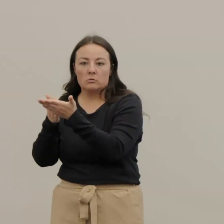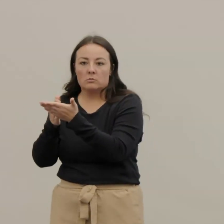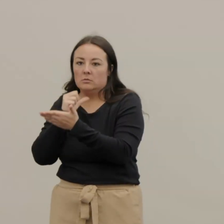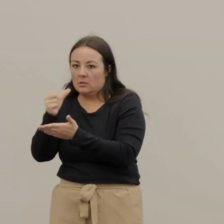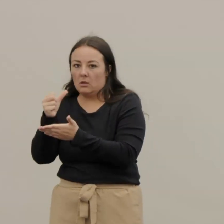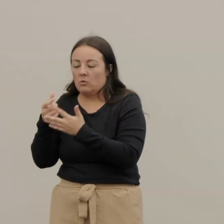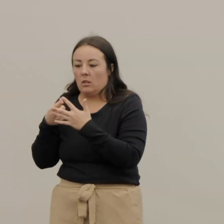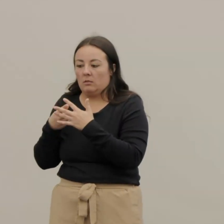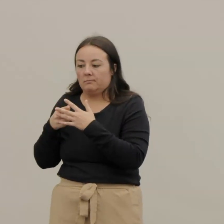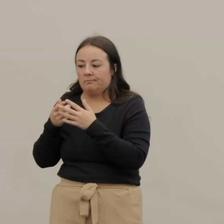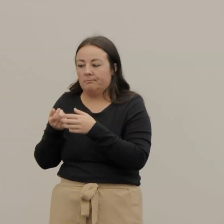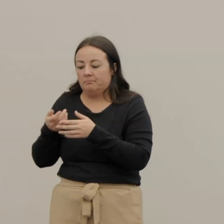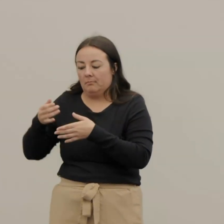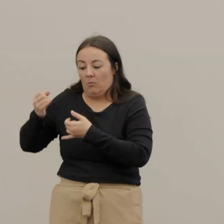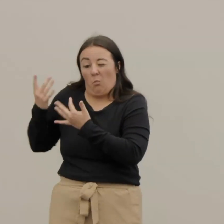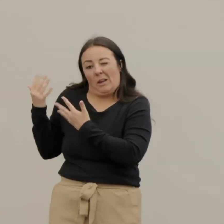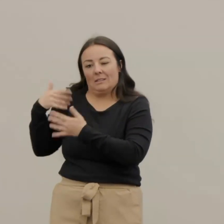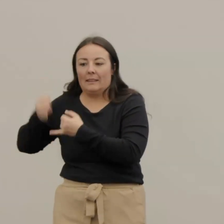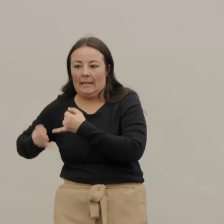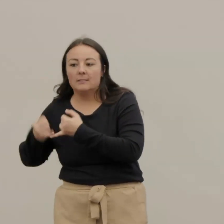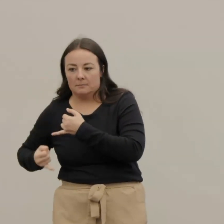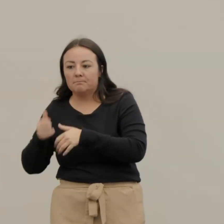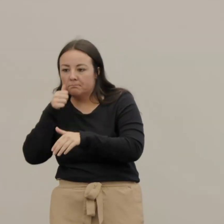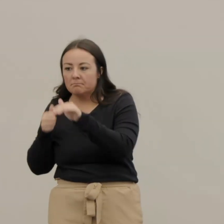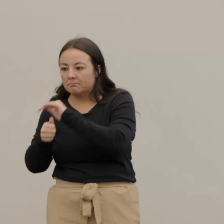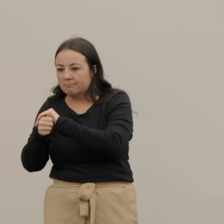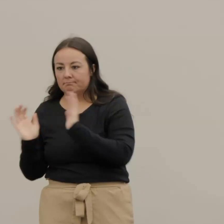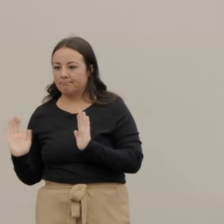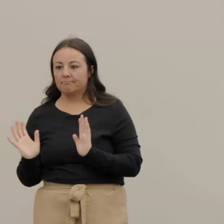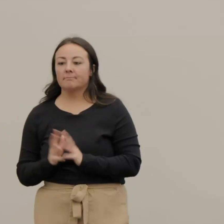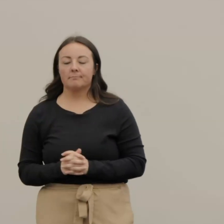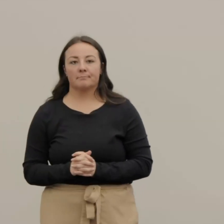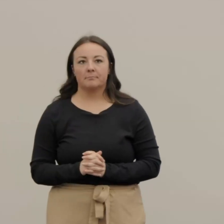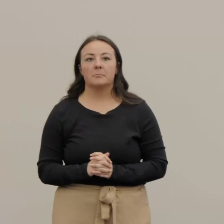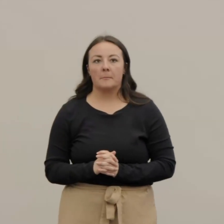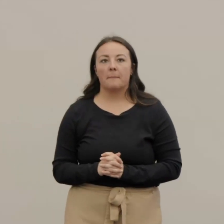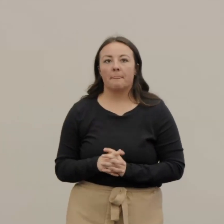about headings at this conference. We love our headings for good